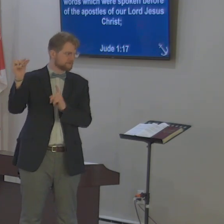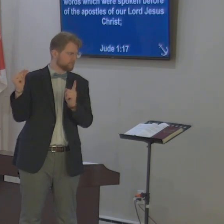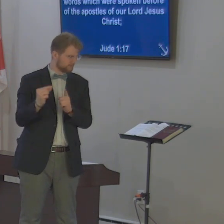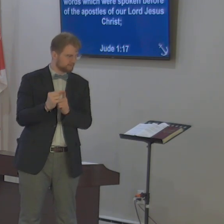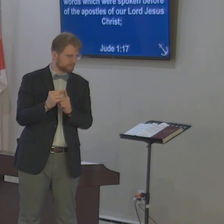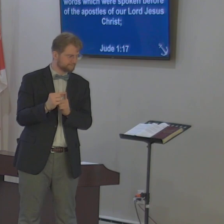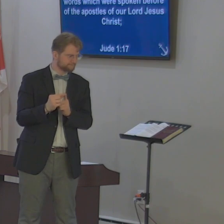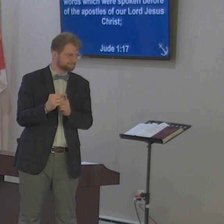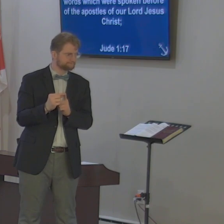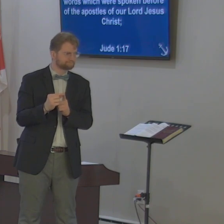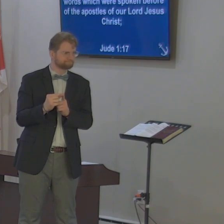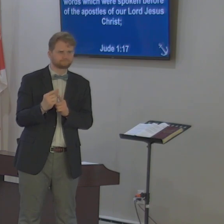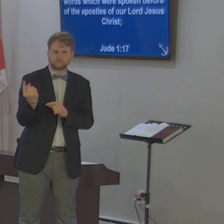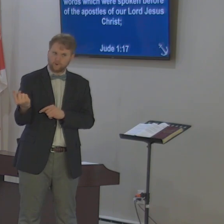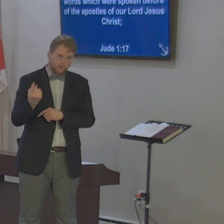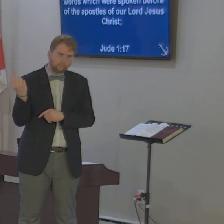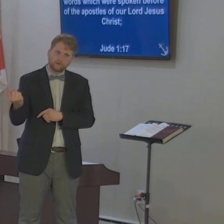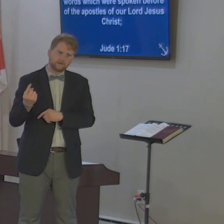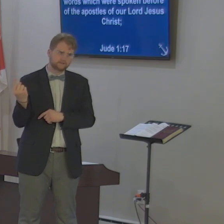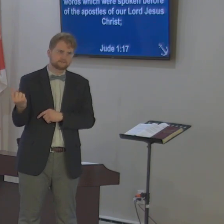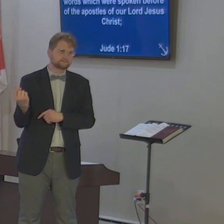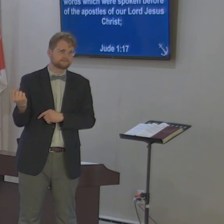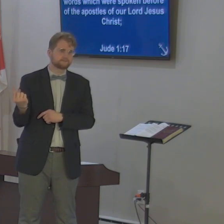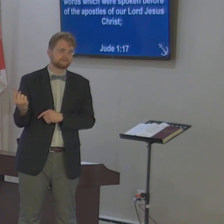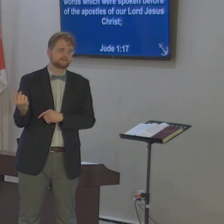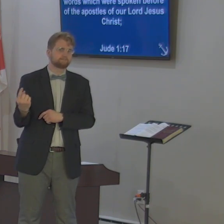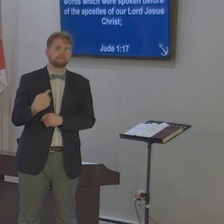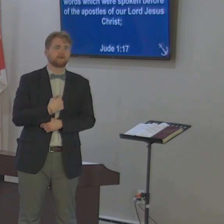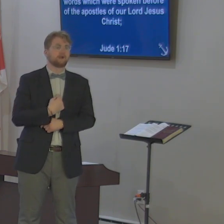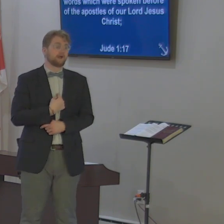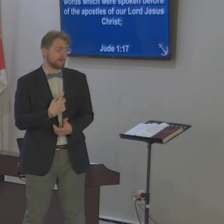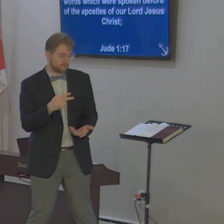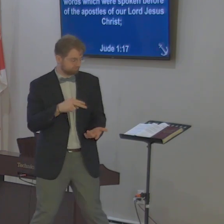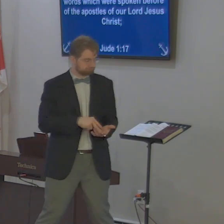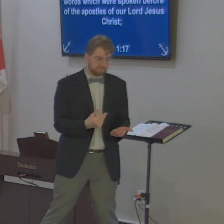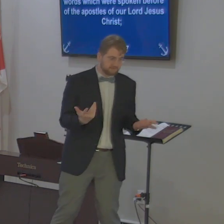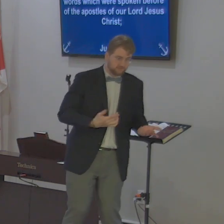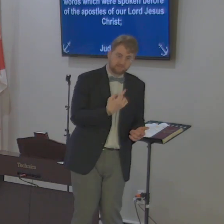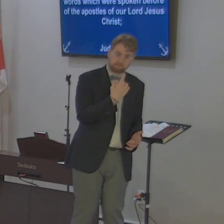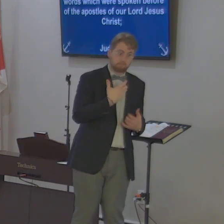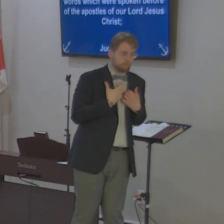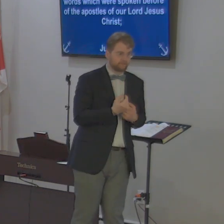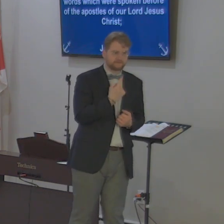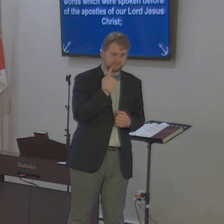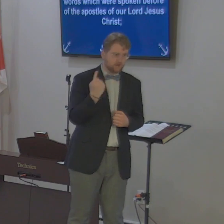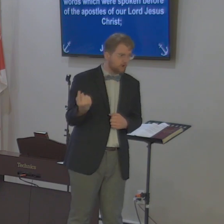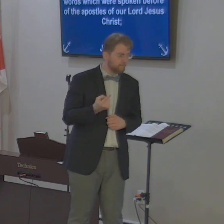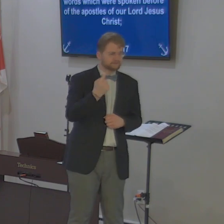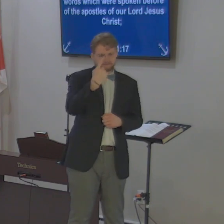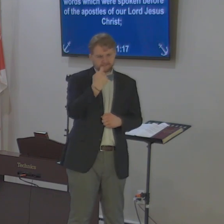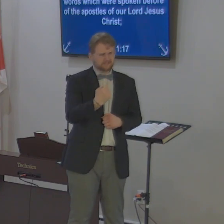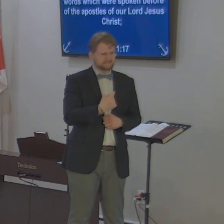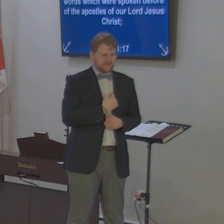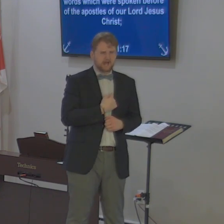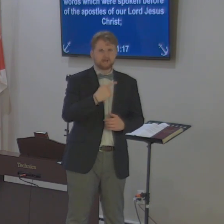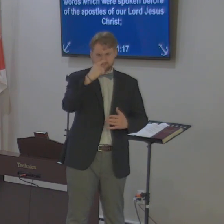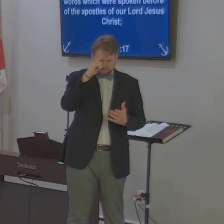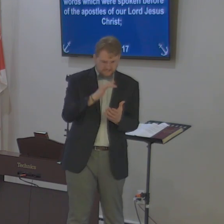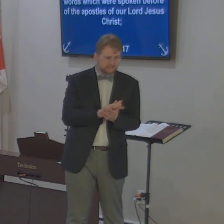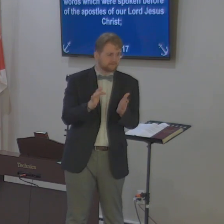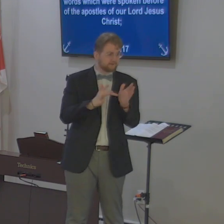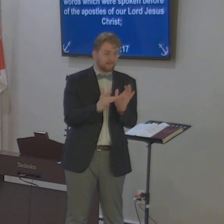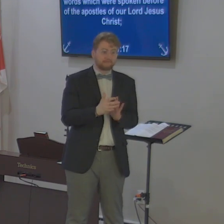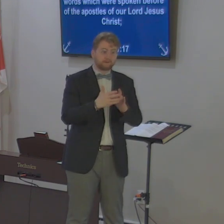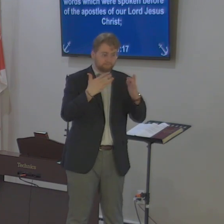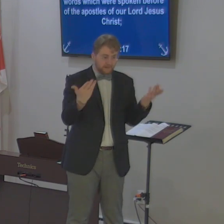word. Always. Now I stand here and boldly say always because I believe this Bible is